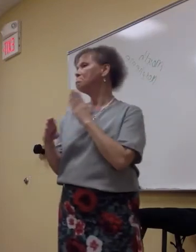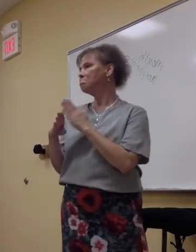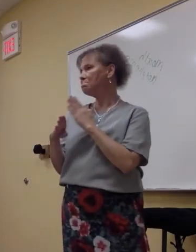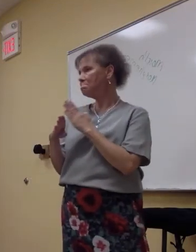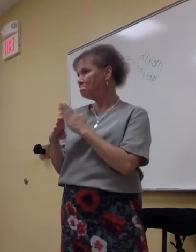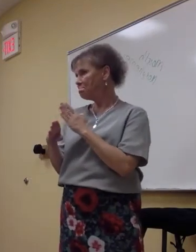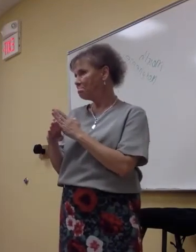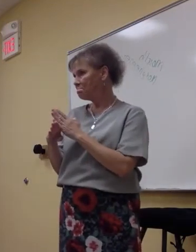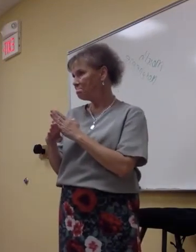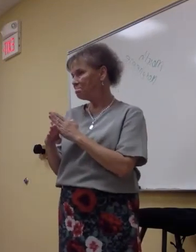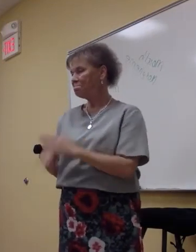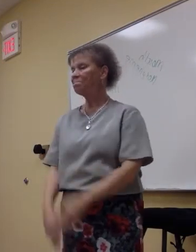Medium.